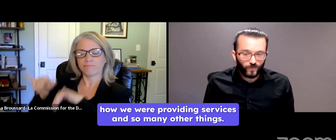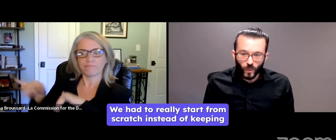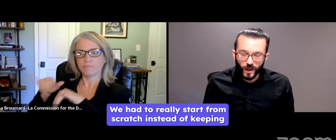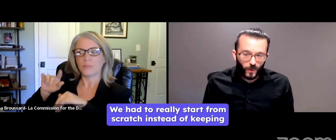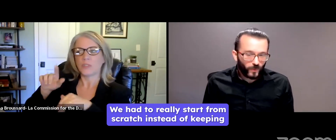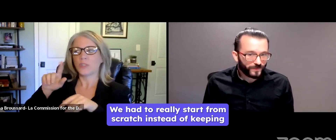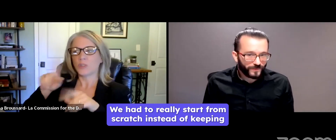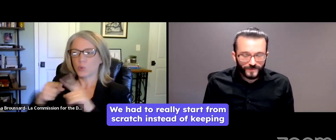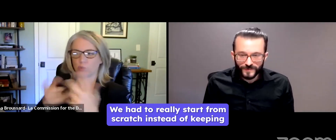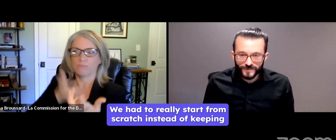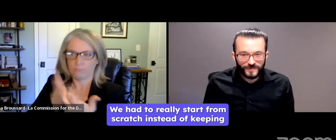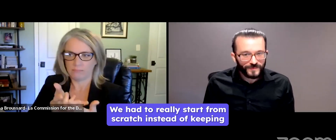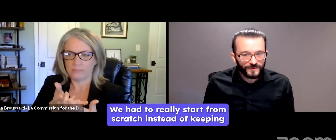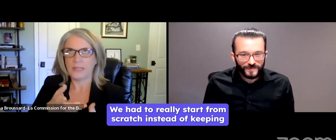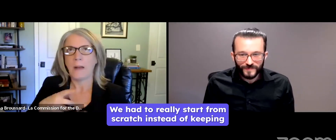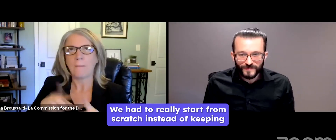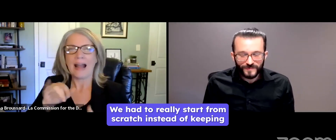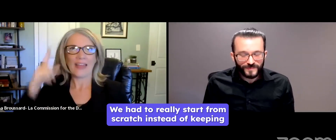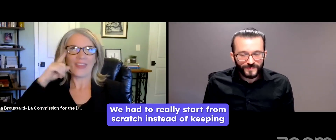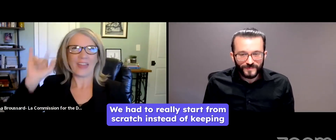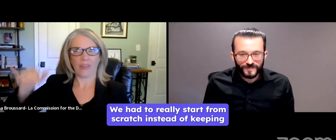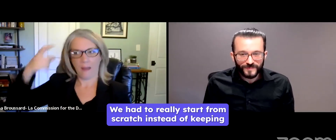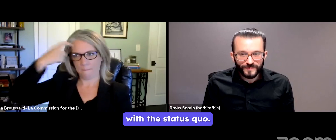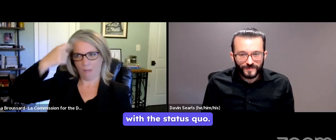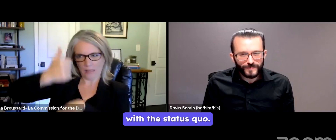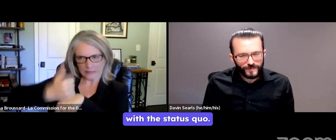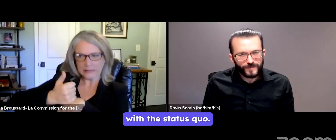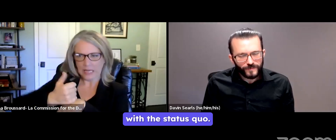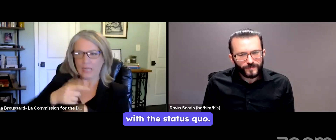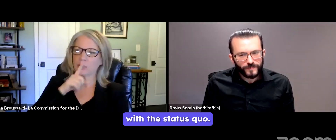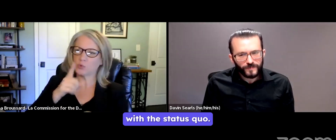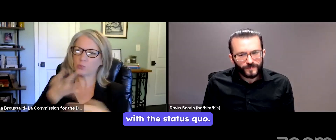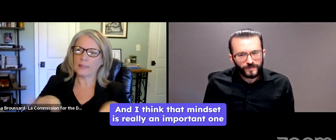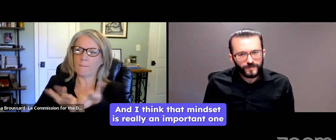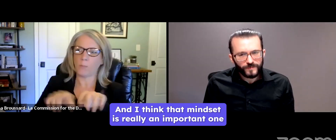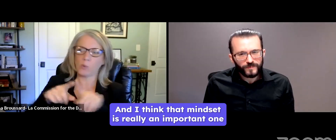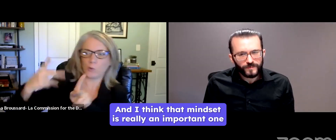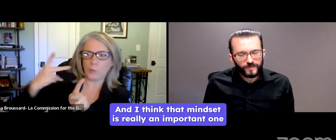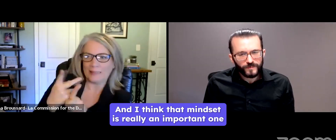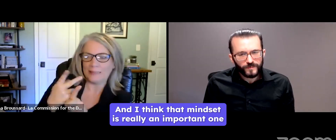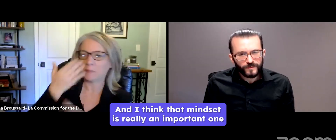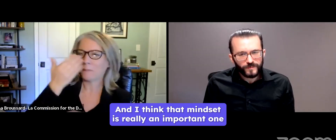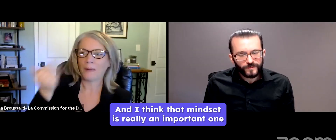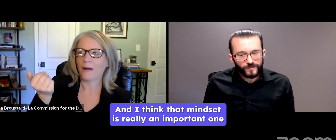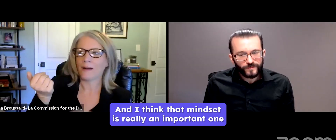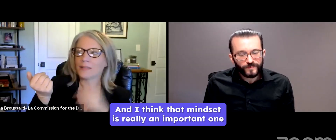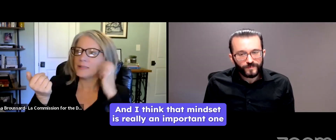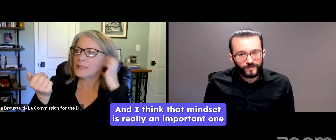We had to really start from scratch instead of keeping with the status quo. And I think that mindset is really